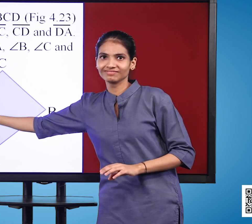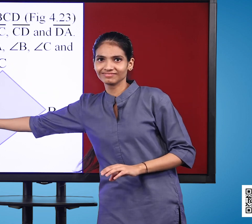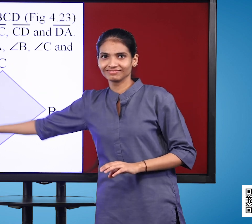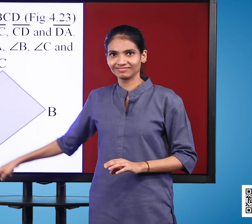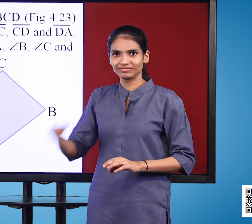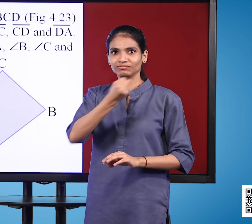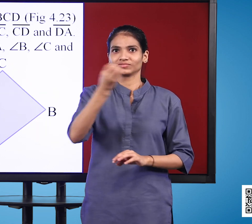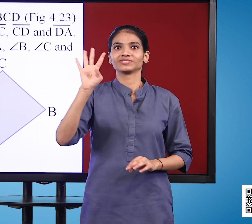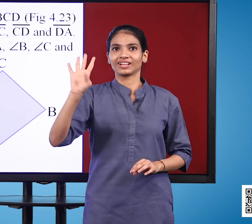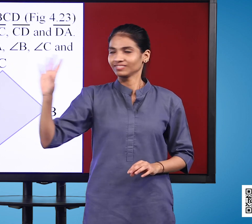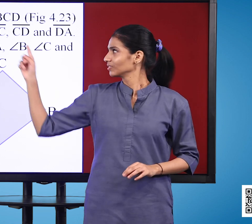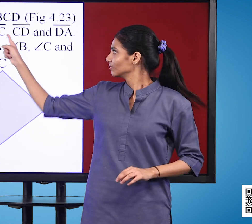CD, and DA.